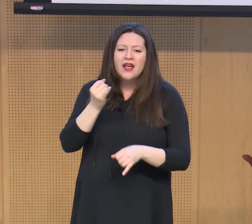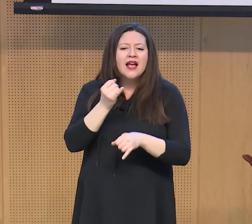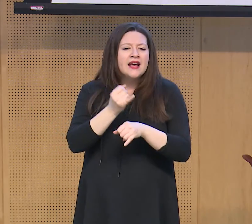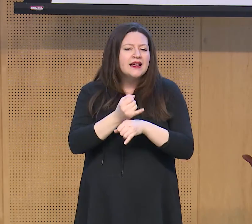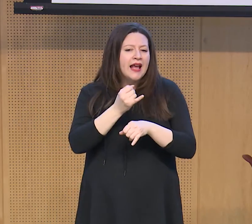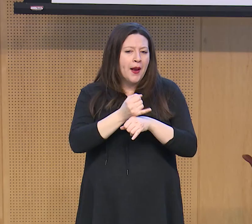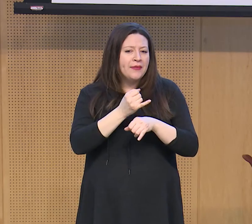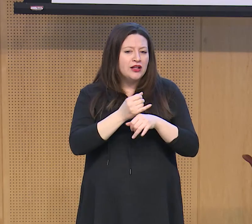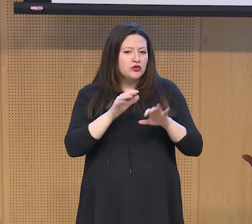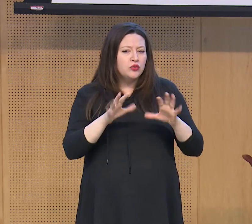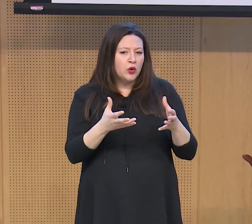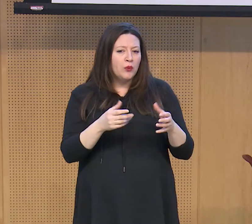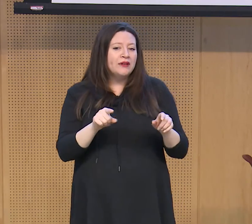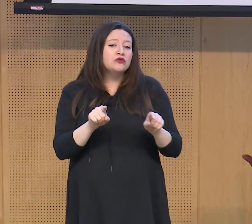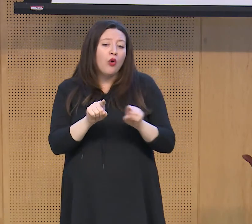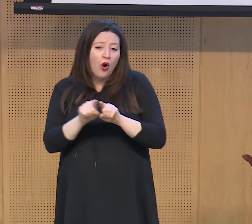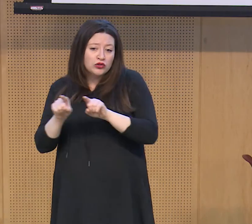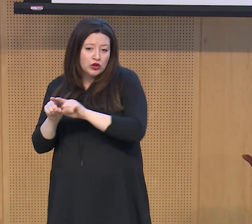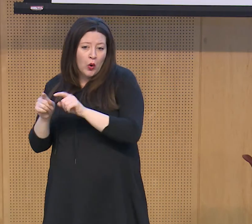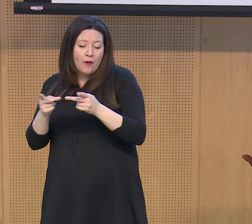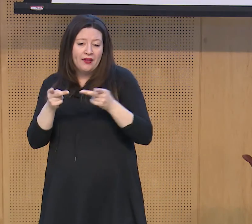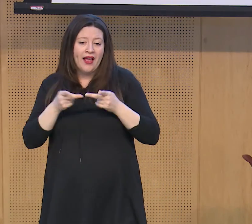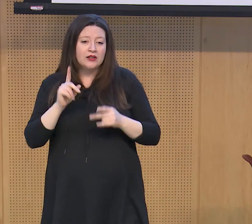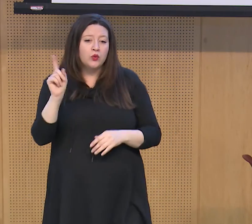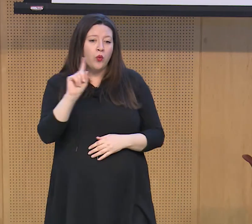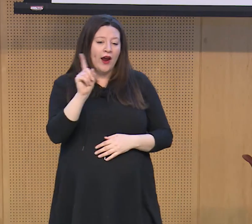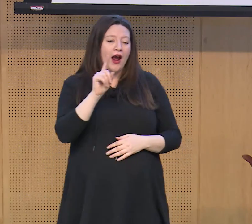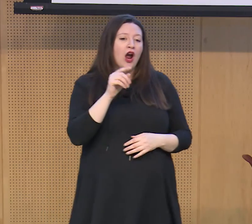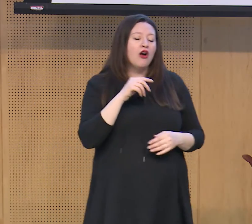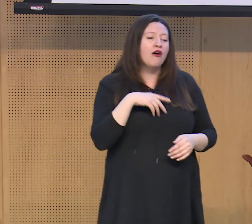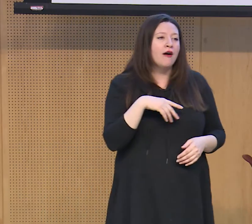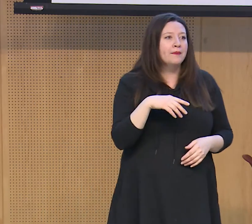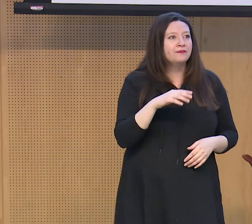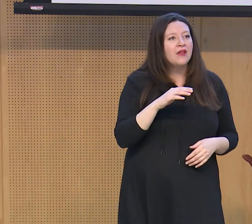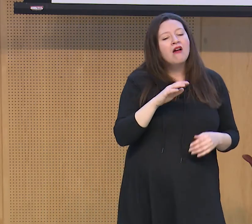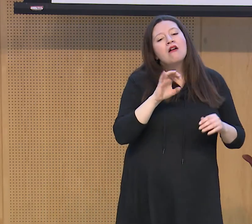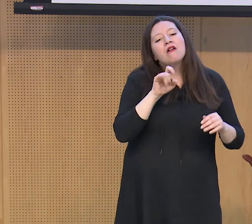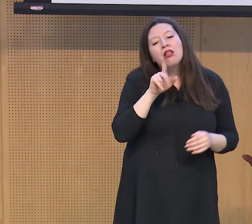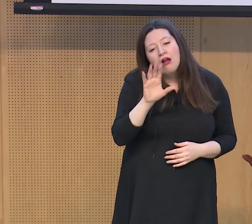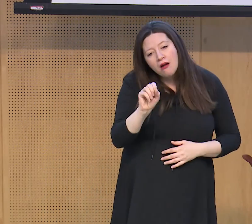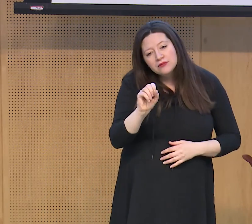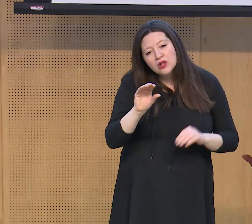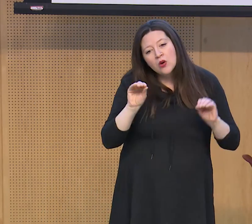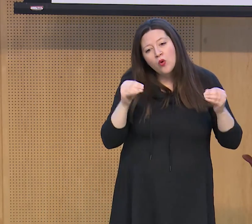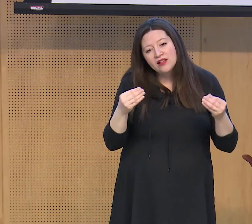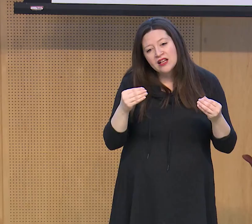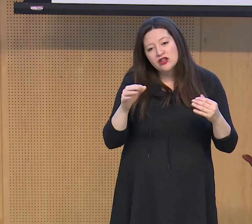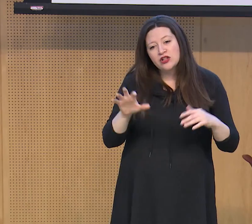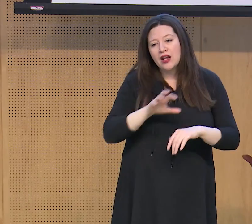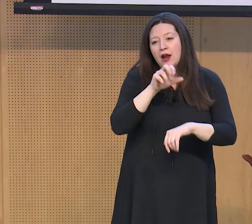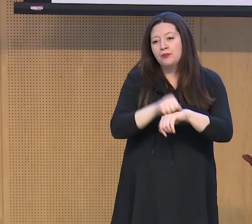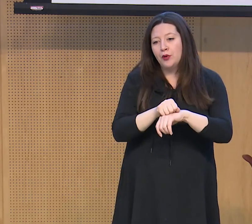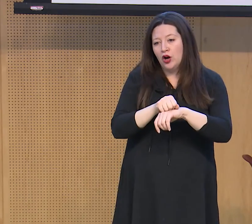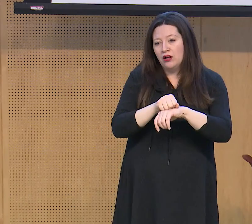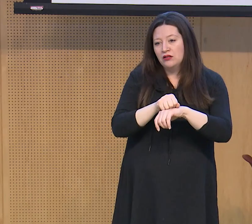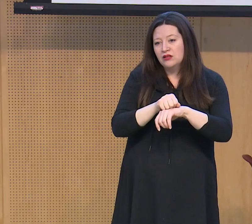groups? Campus groups is another place where clubs and